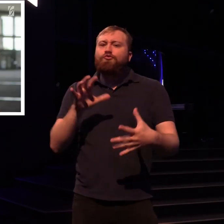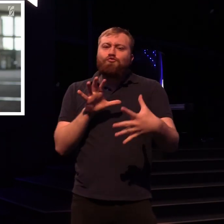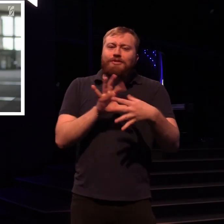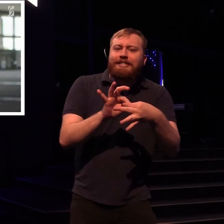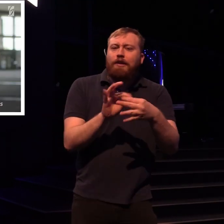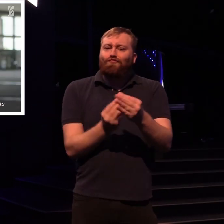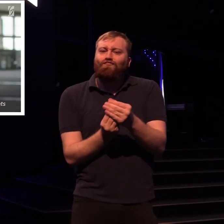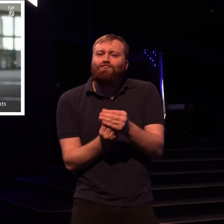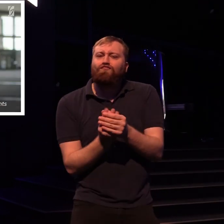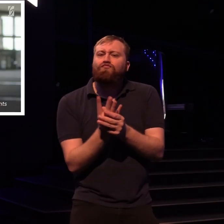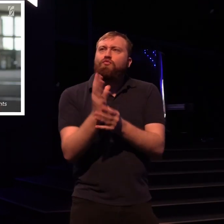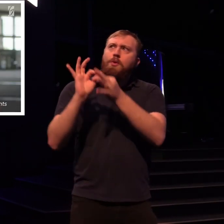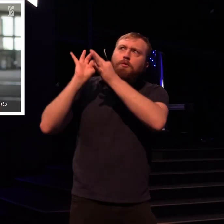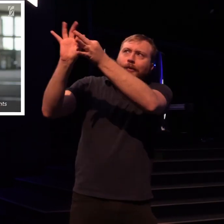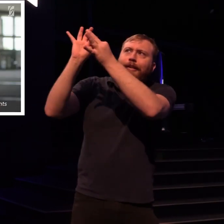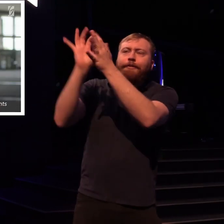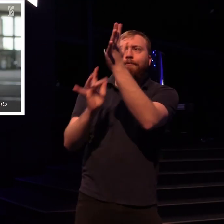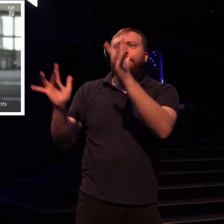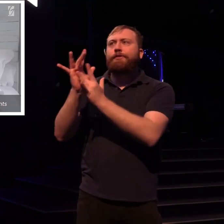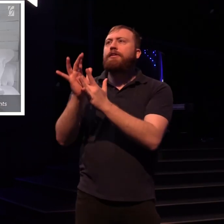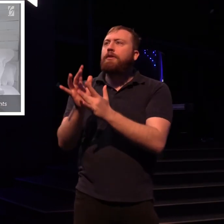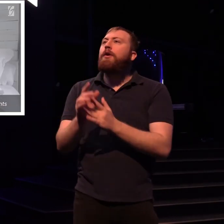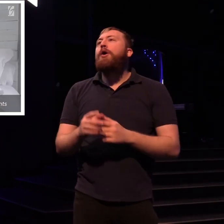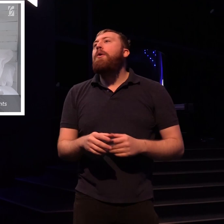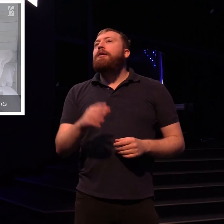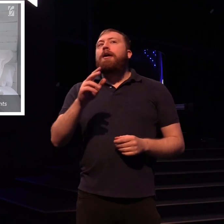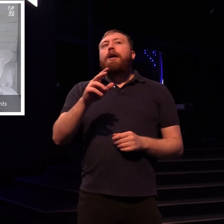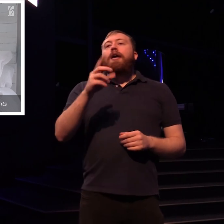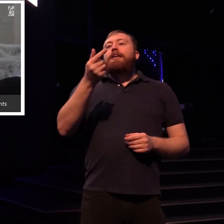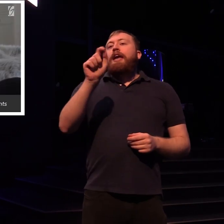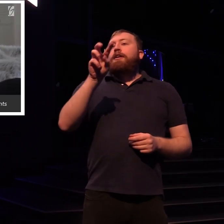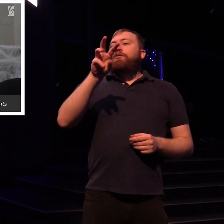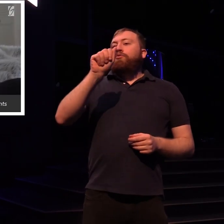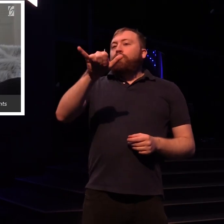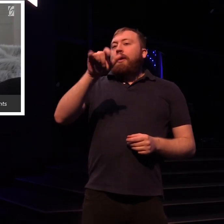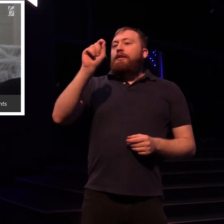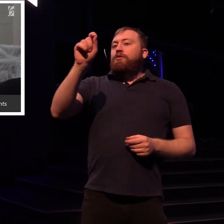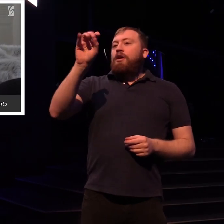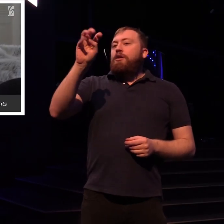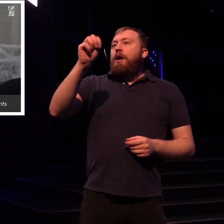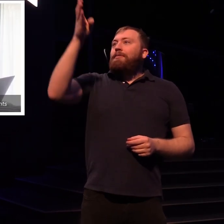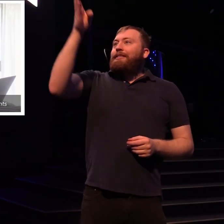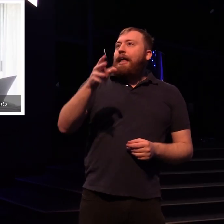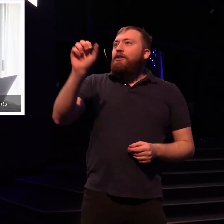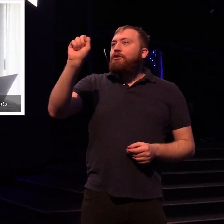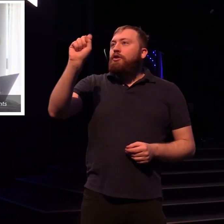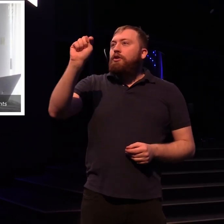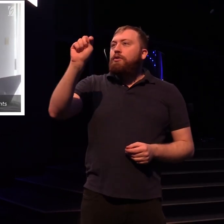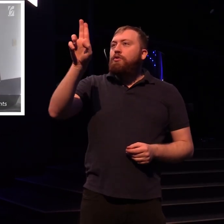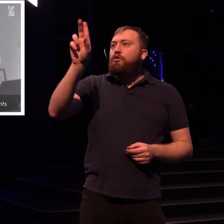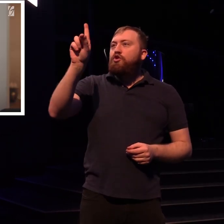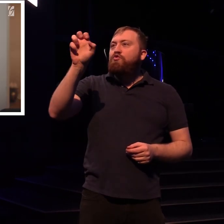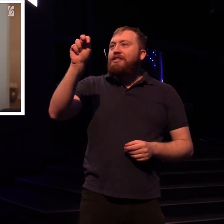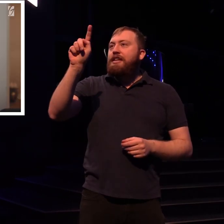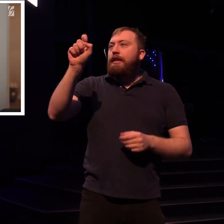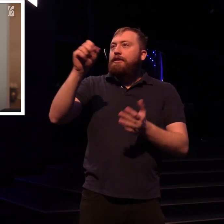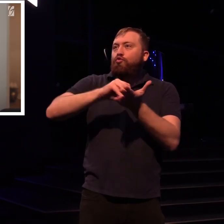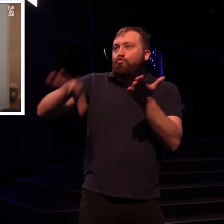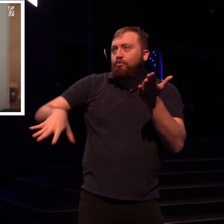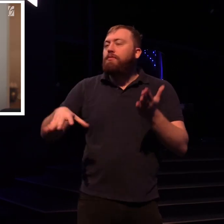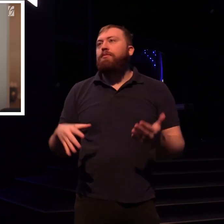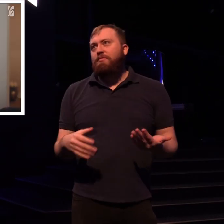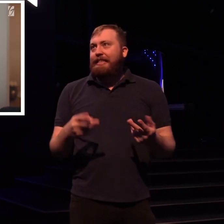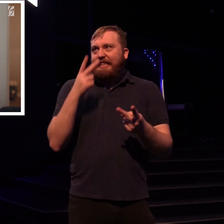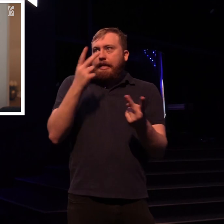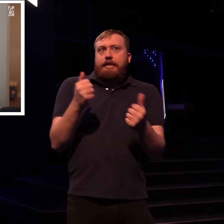their relationships with Jesus. Visit gatewaypeople.com/students to find out all we have going on throughout the week. If you're on site at